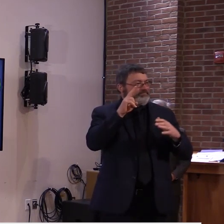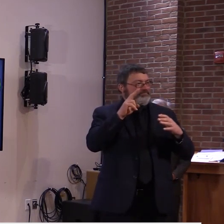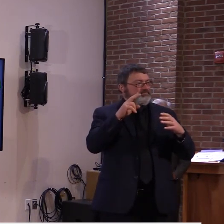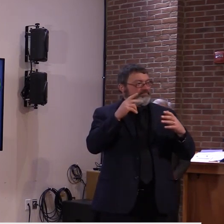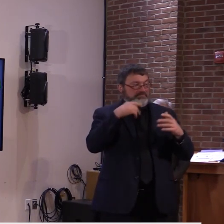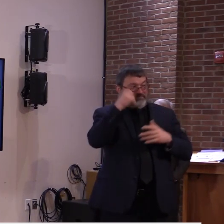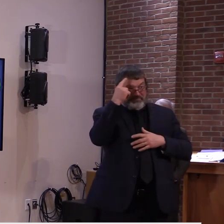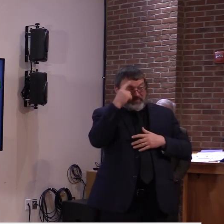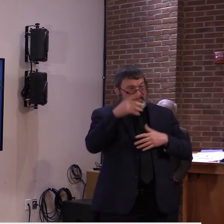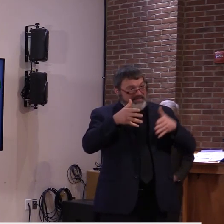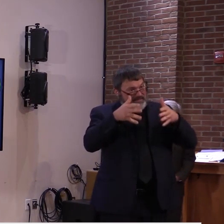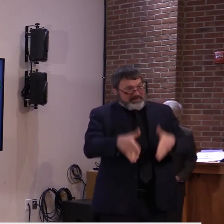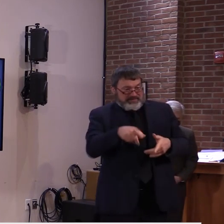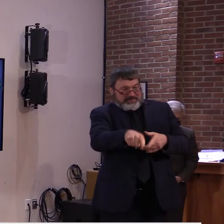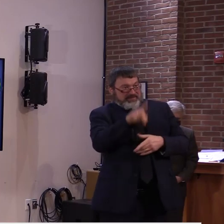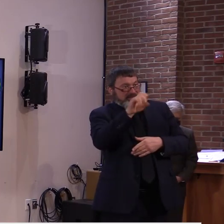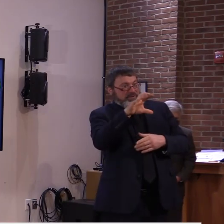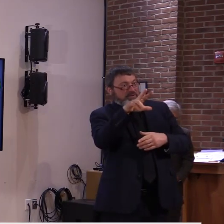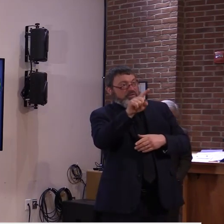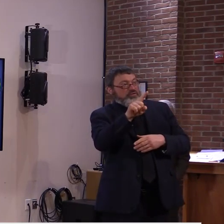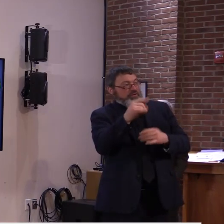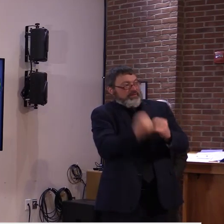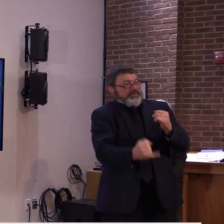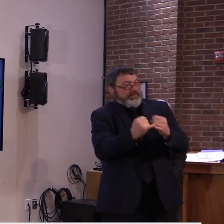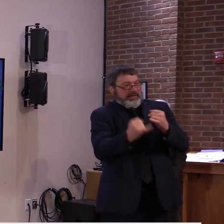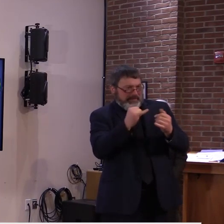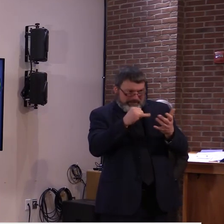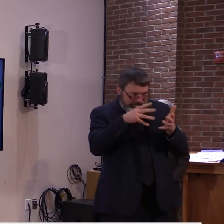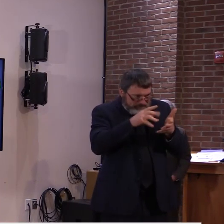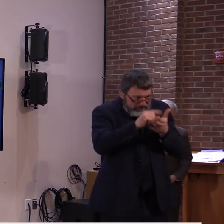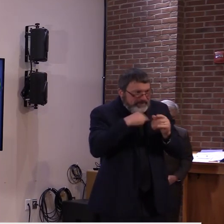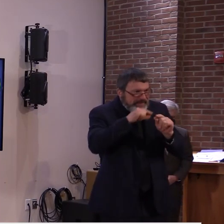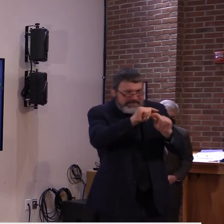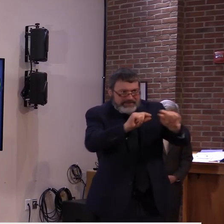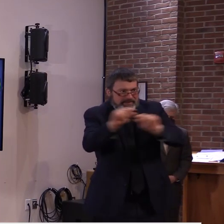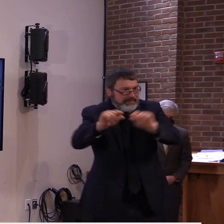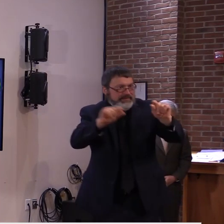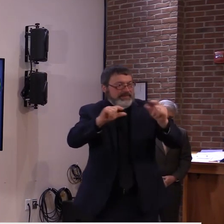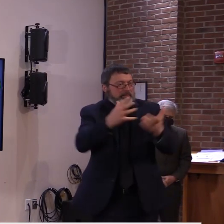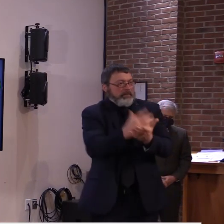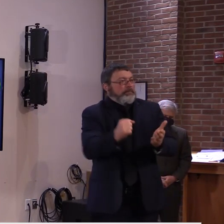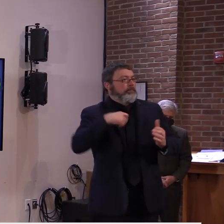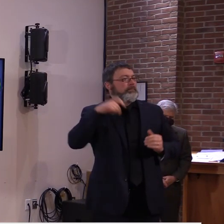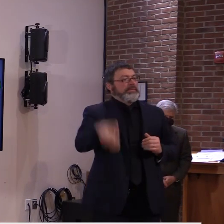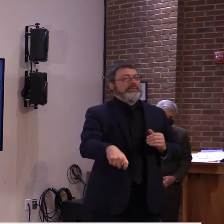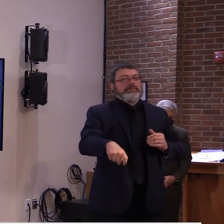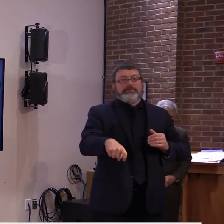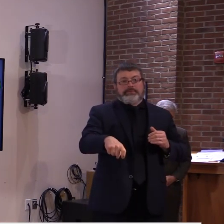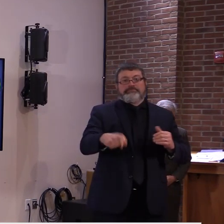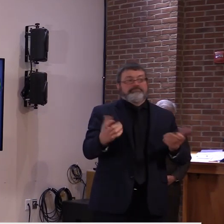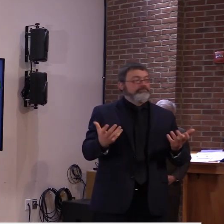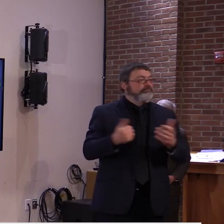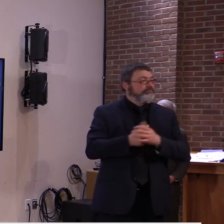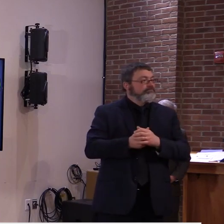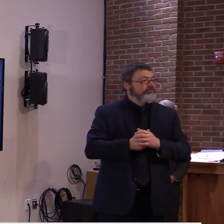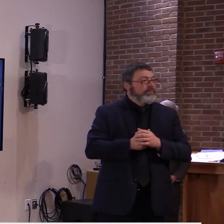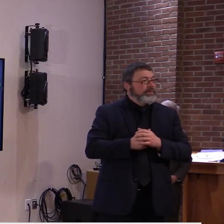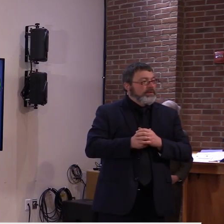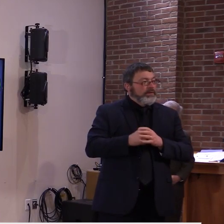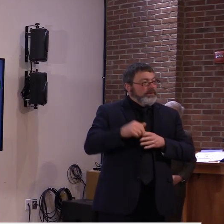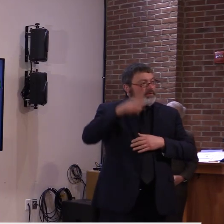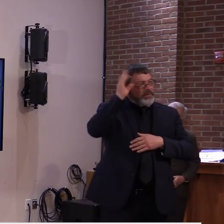to figure out as we speak what is currently in the balance in the bank that we can utilize and